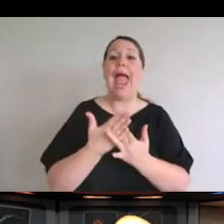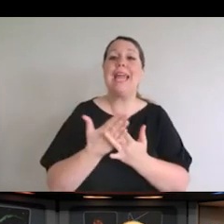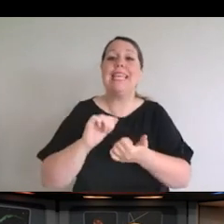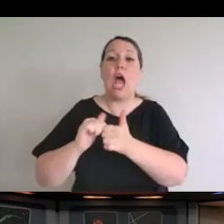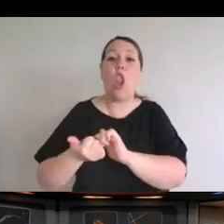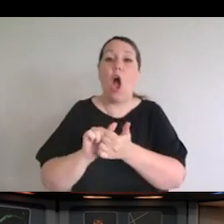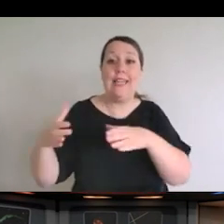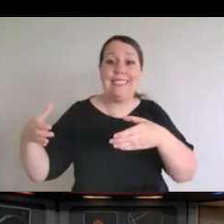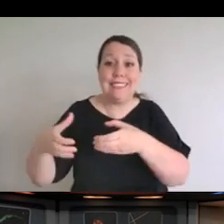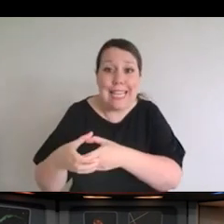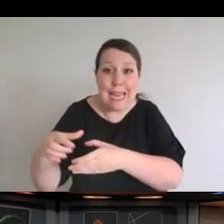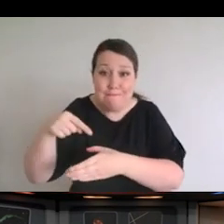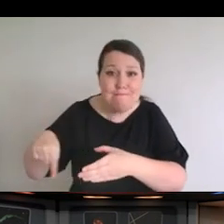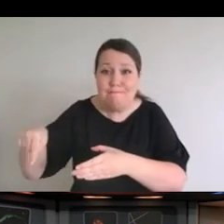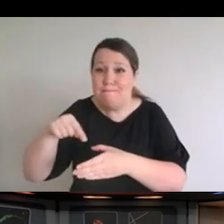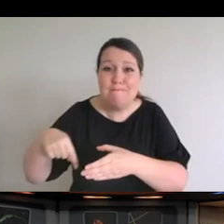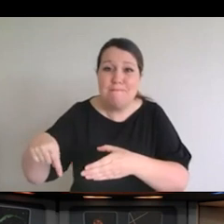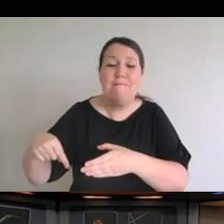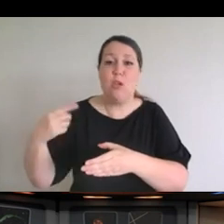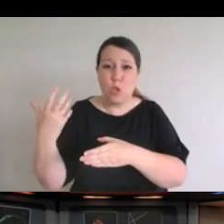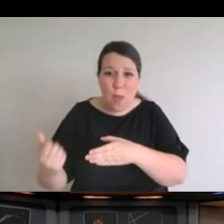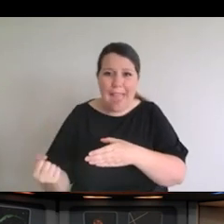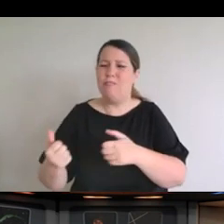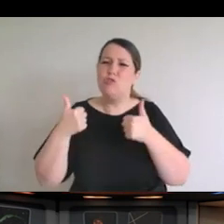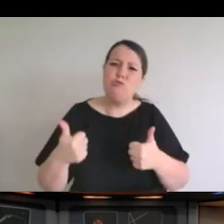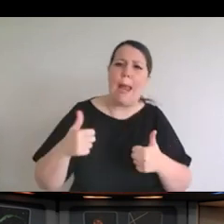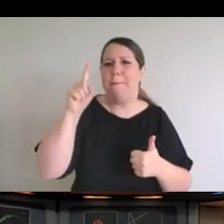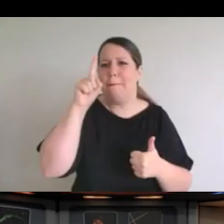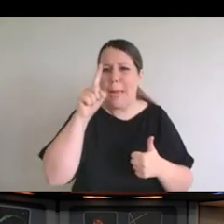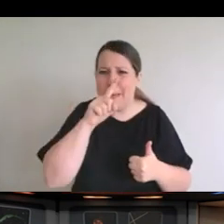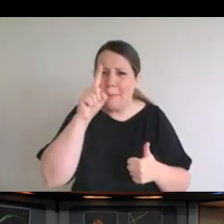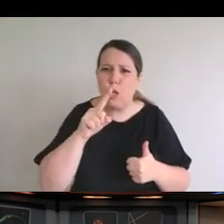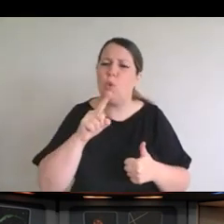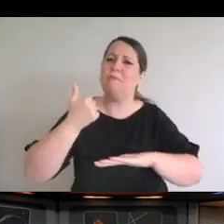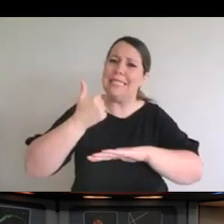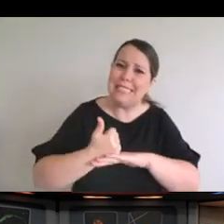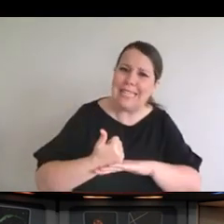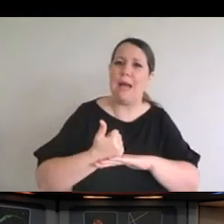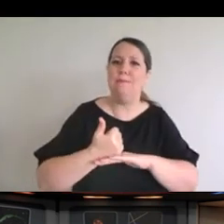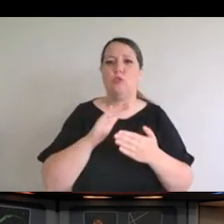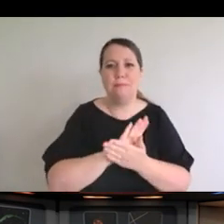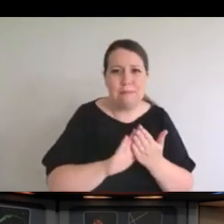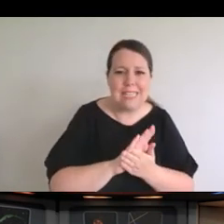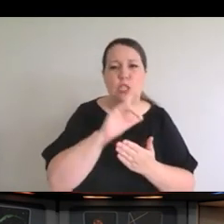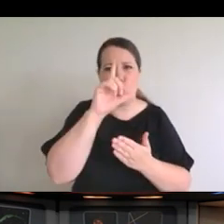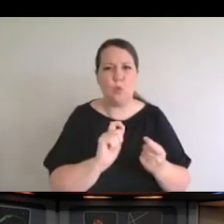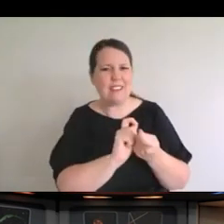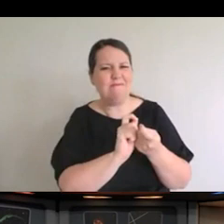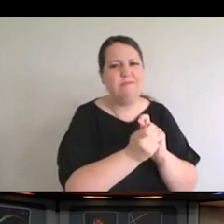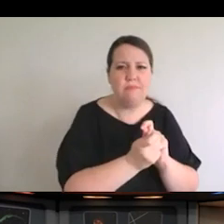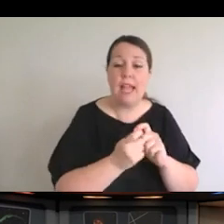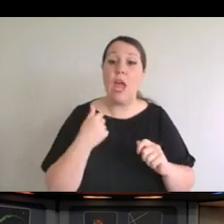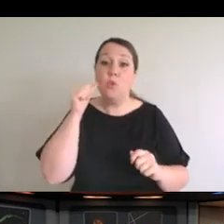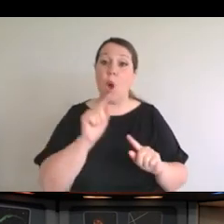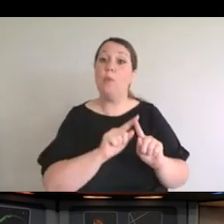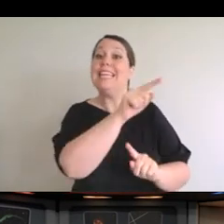agenda for reform. You've got great people. You know what you need, and you're going into an election year. And those